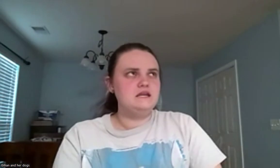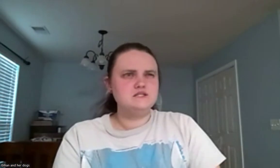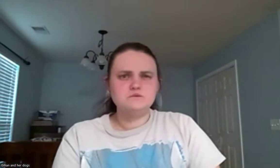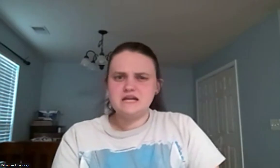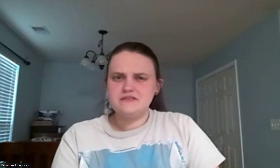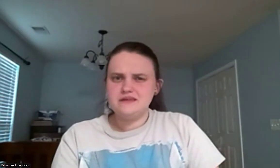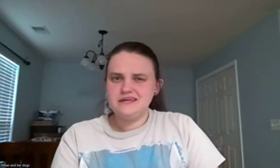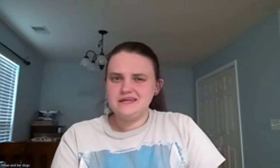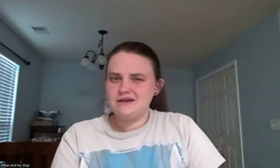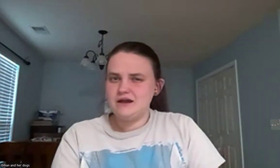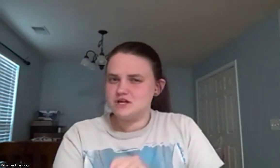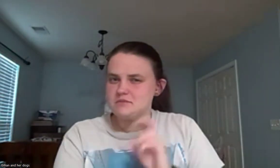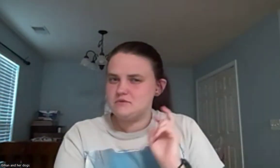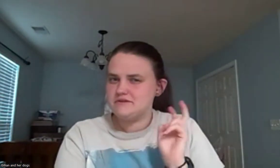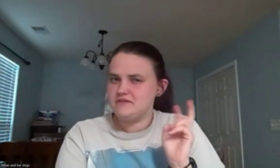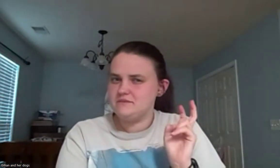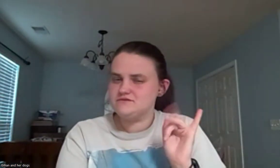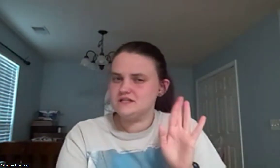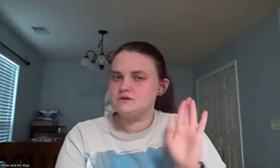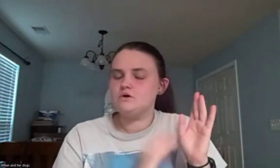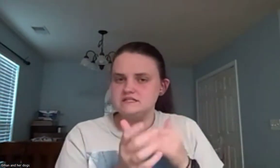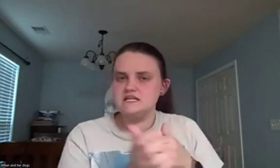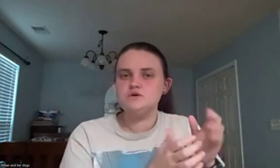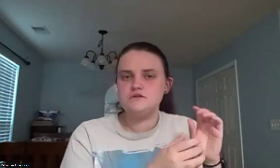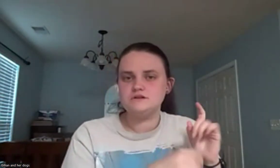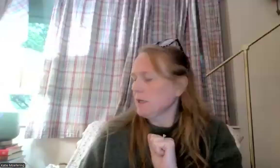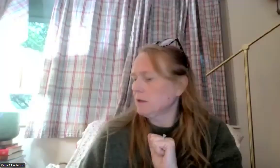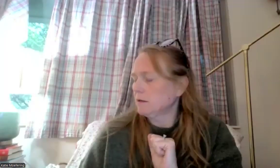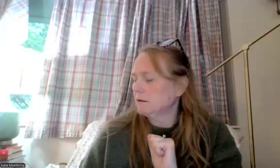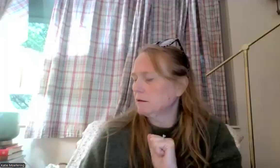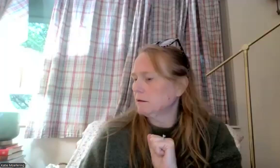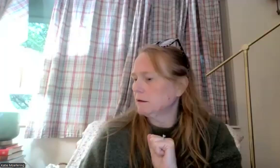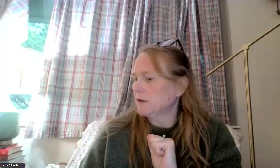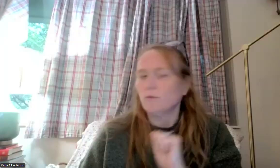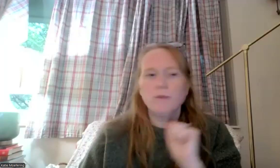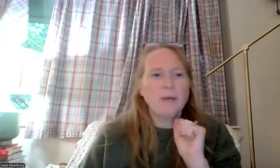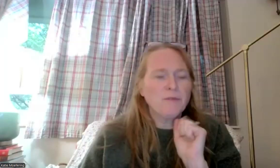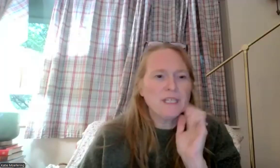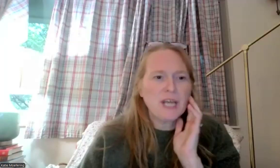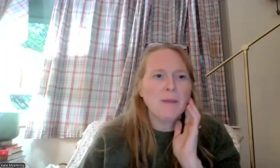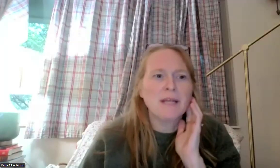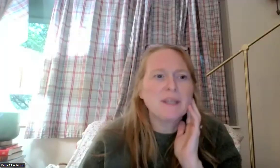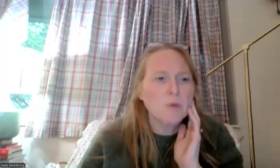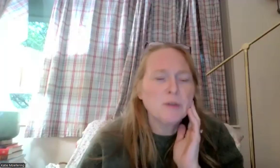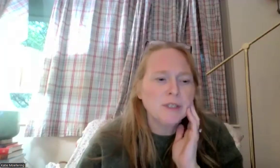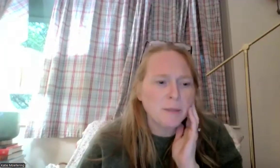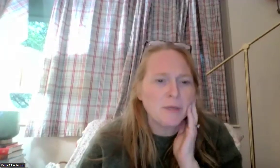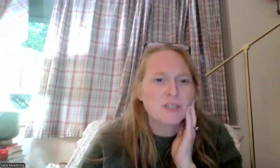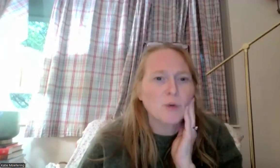Next week, I think, I'm trying to remember what the theme is for next week. We'll continue with our Uh, time for yeah, we'll sure. finish time, and I think we were doing WH